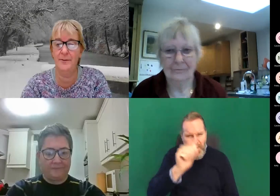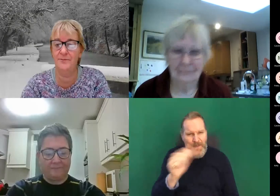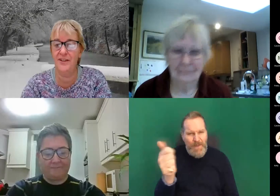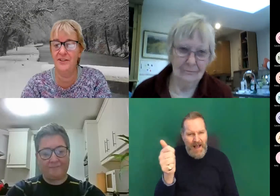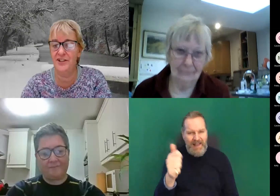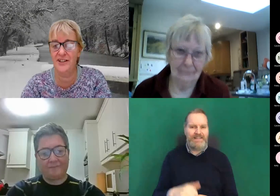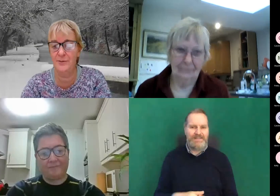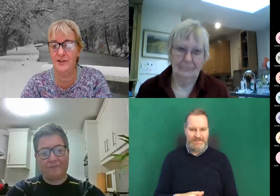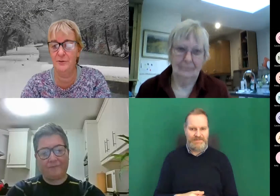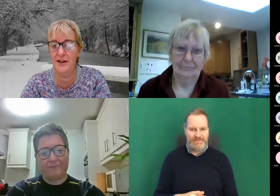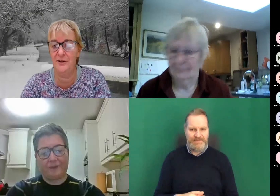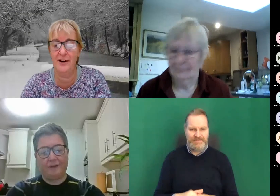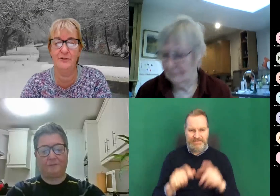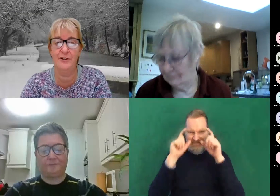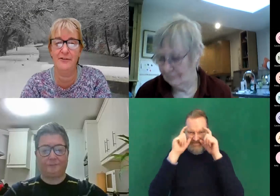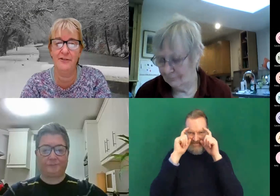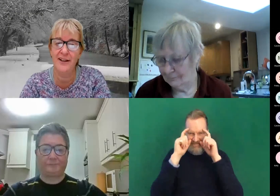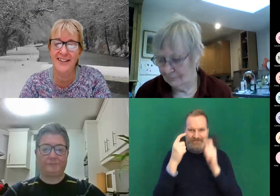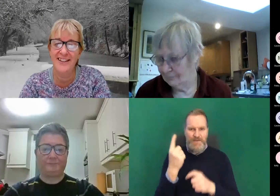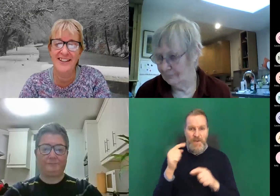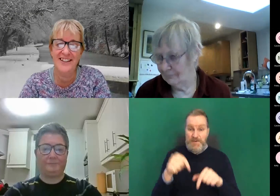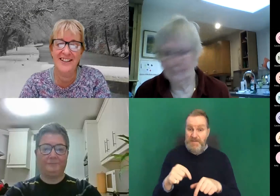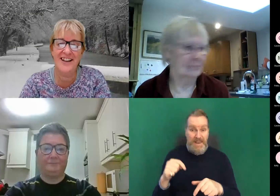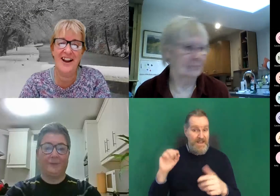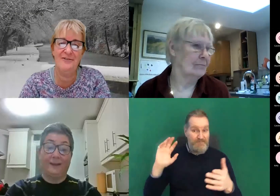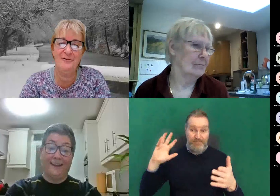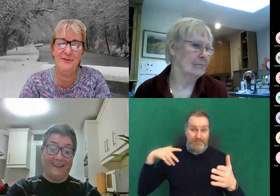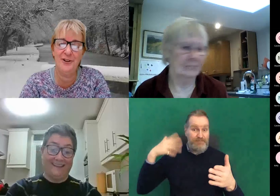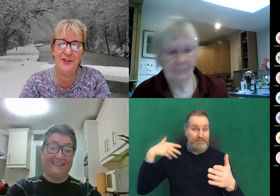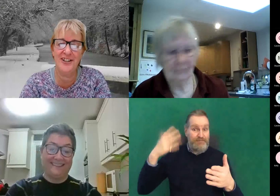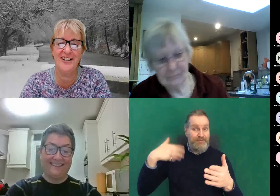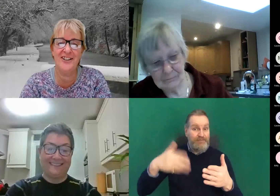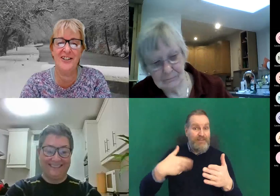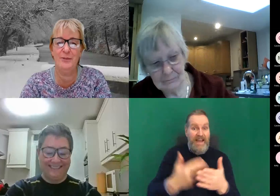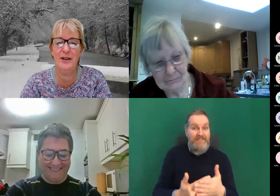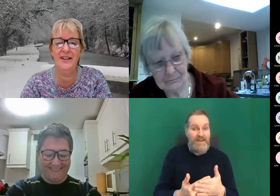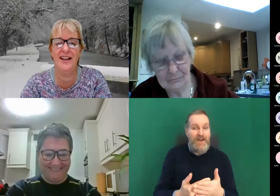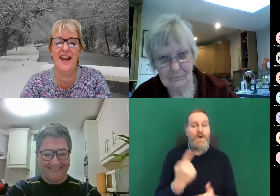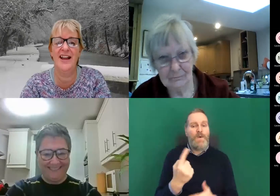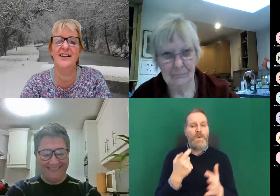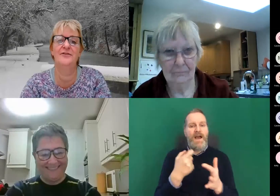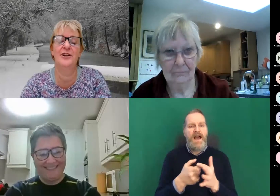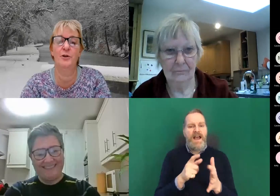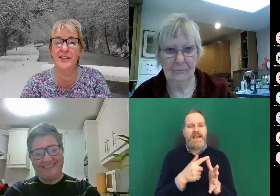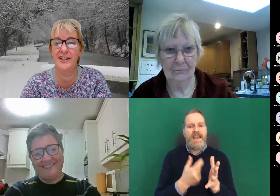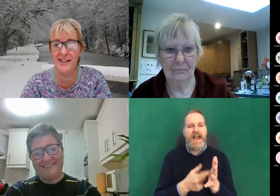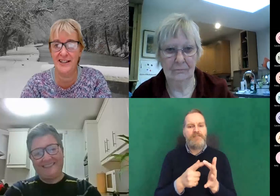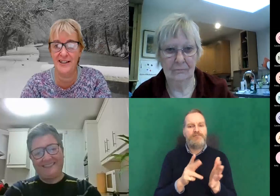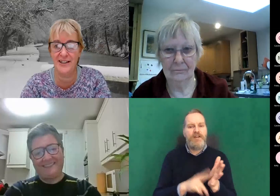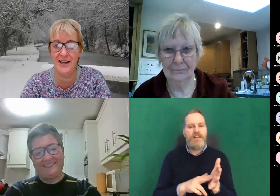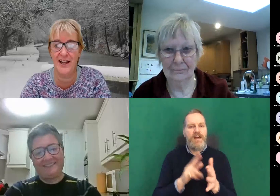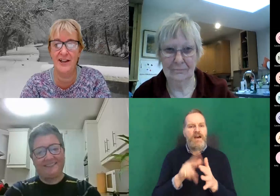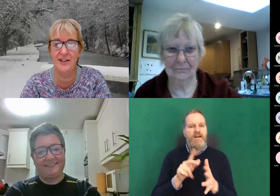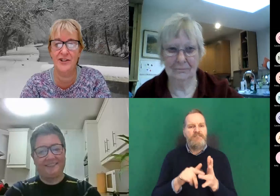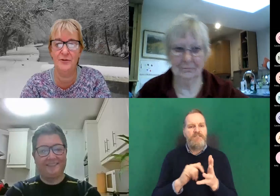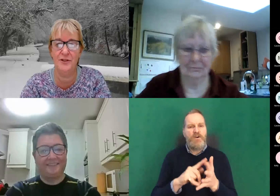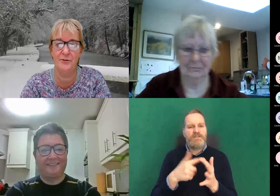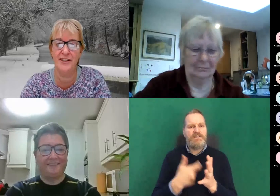you. She seems to have been around forever. Karen Foster. She's been the head of equality